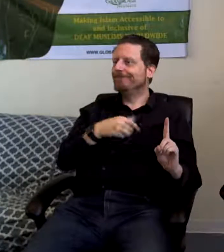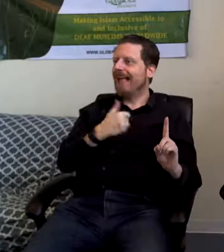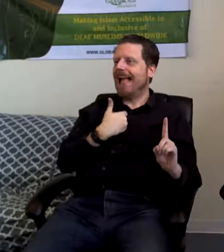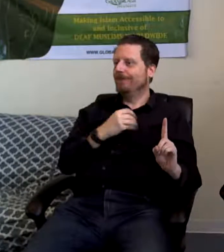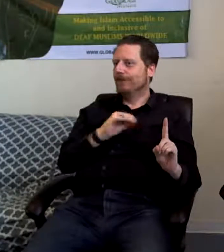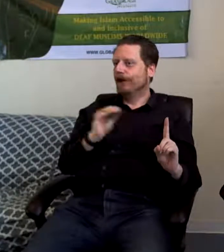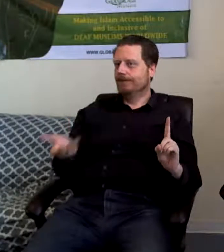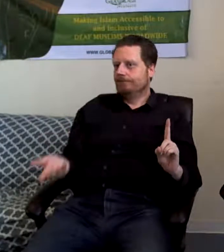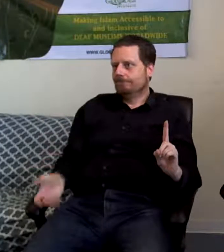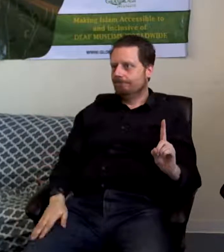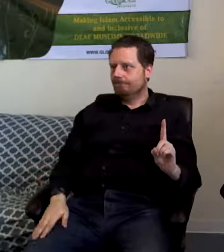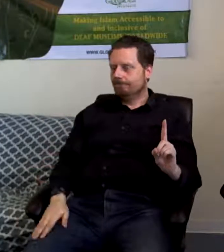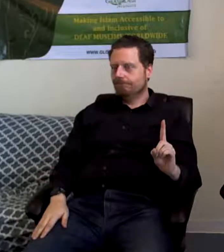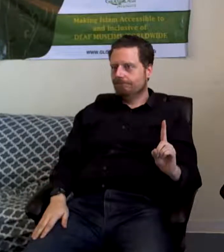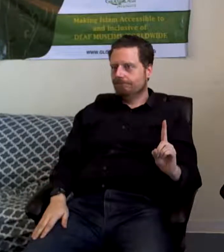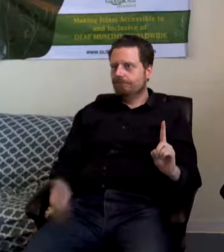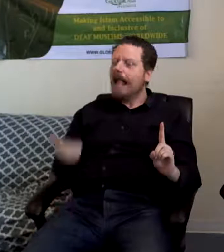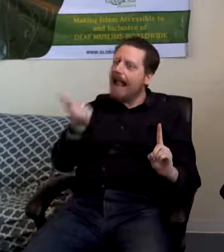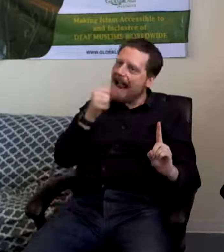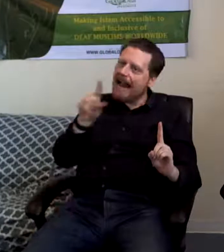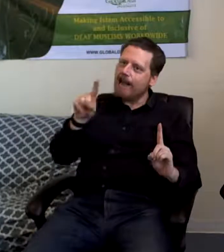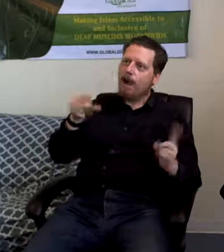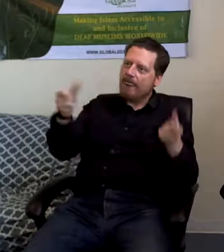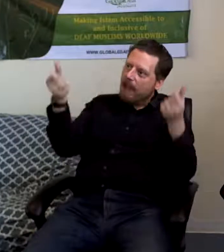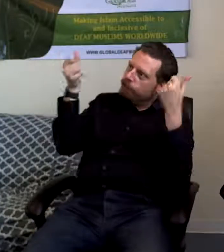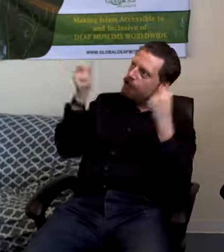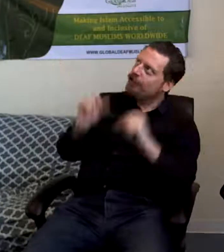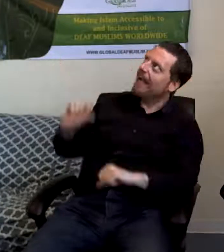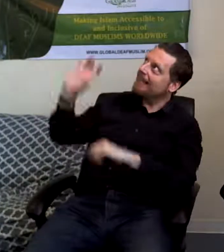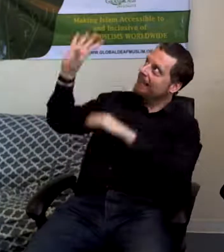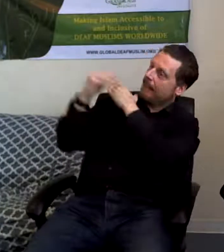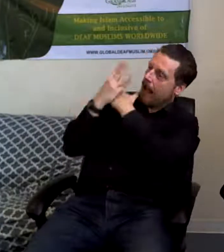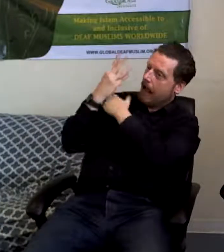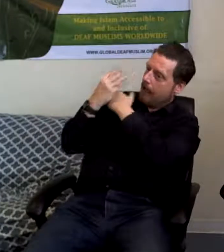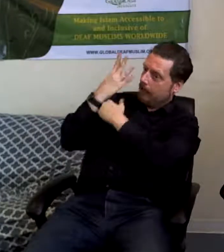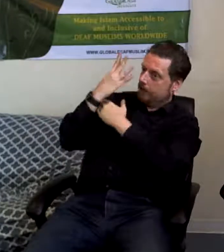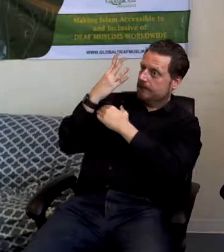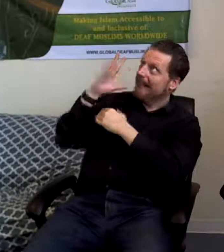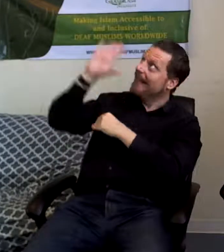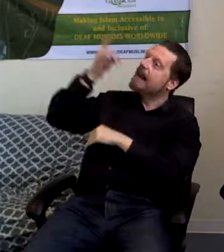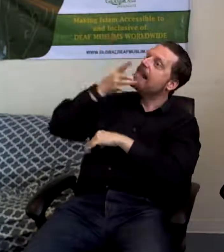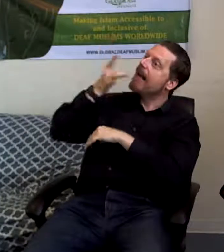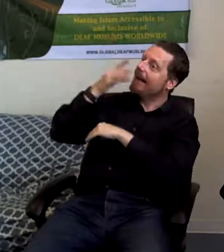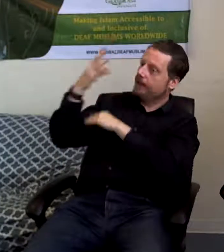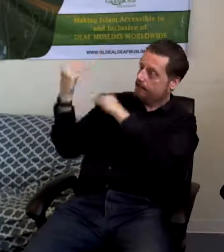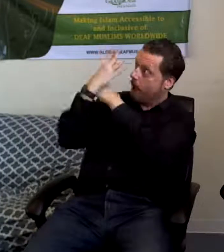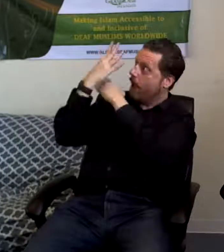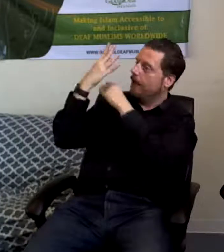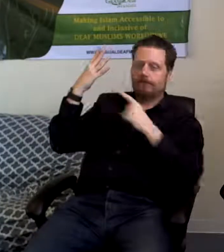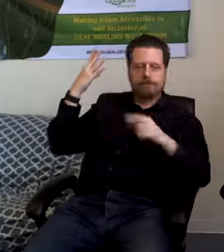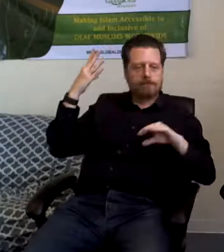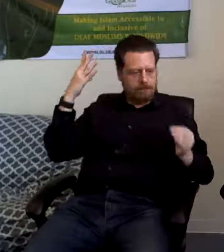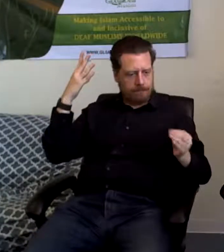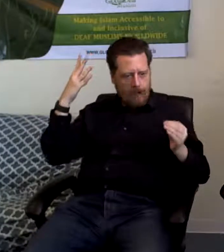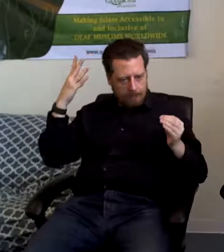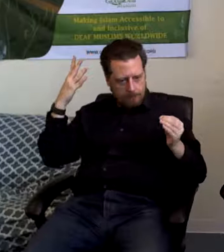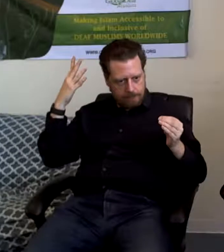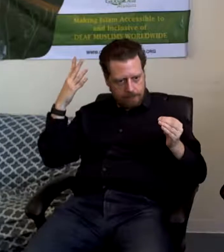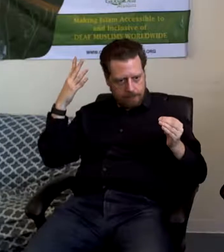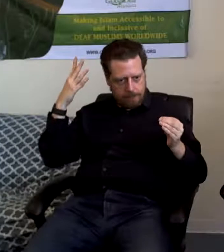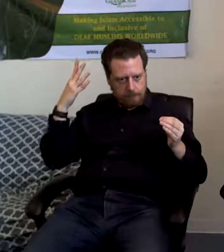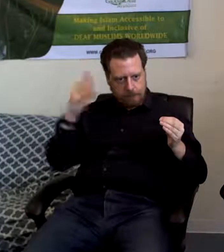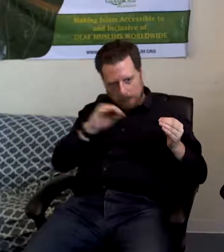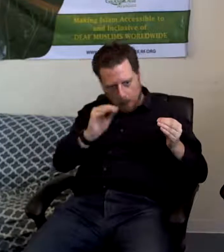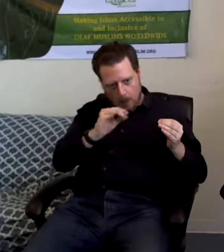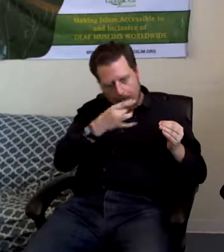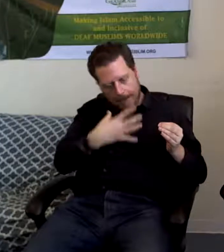So anyone who rejects the guidance of Allah will have no guidance, will have no